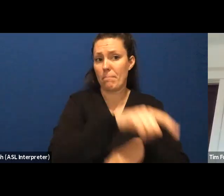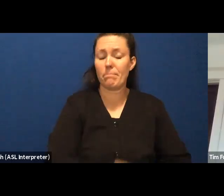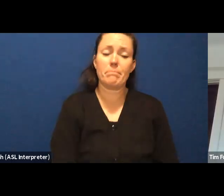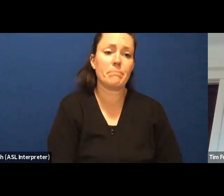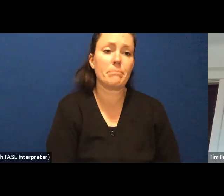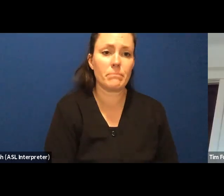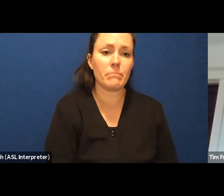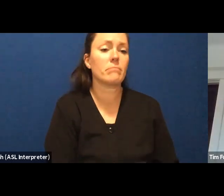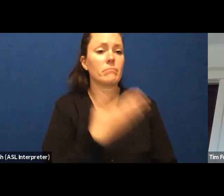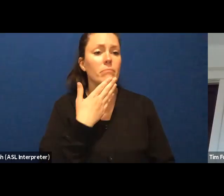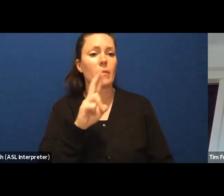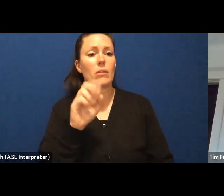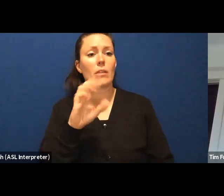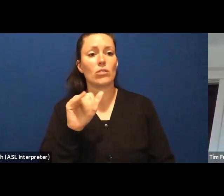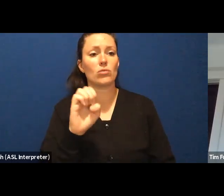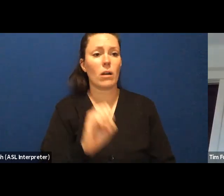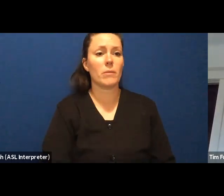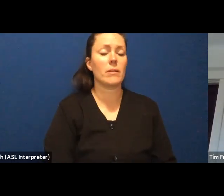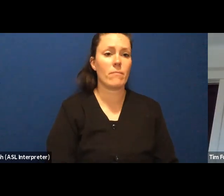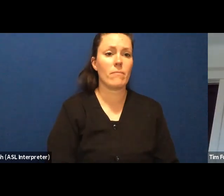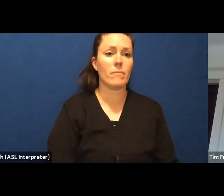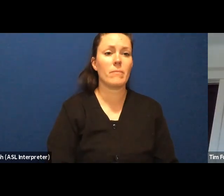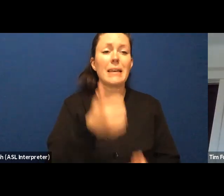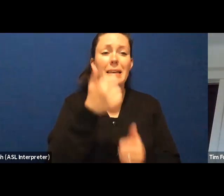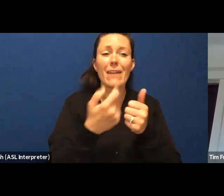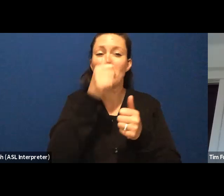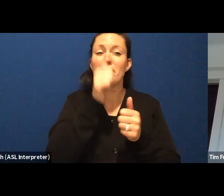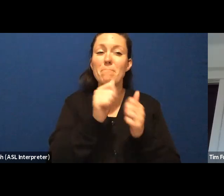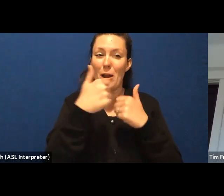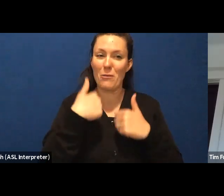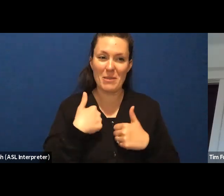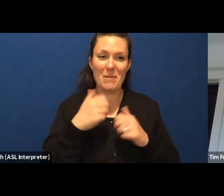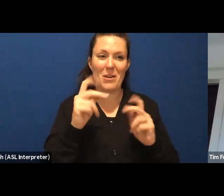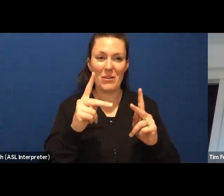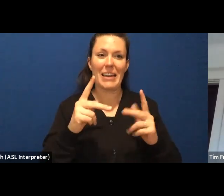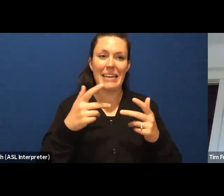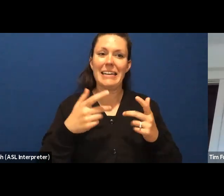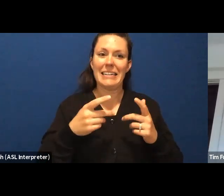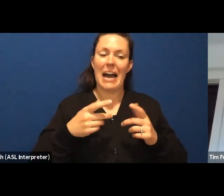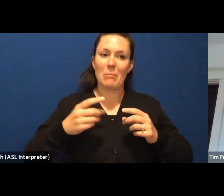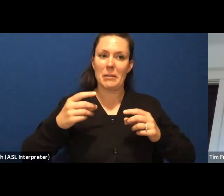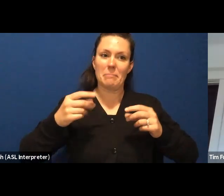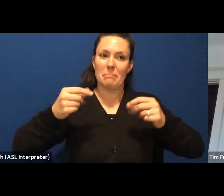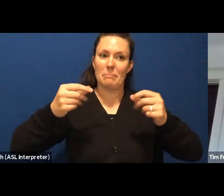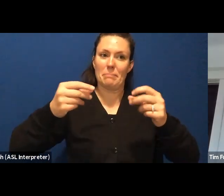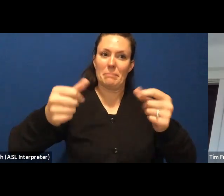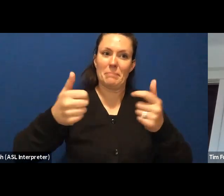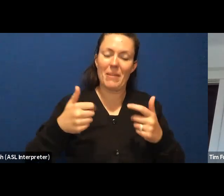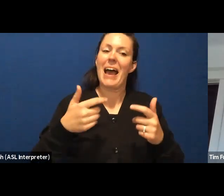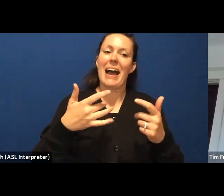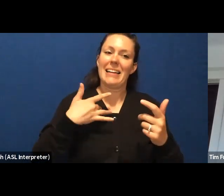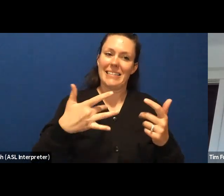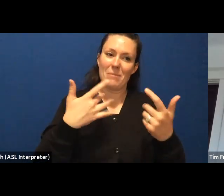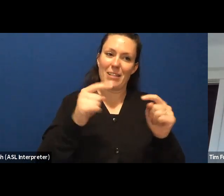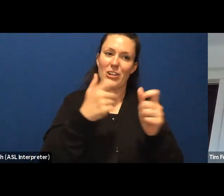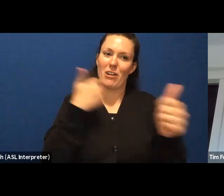Great, thanks, Robbie. All right, everyone bear with me. I'm gonna move in a rapid fire way that I usually try not to do, to try to get through